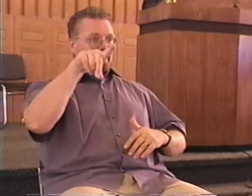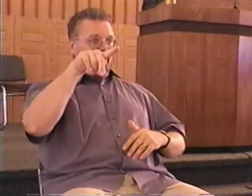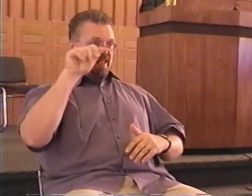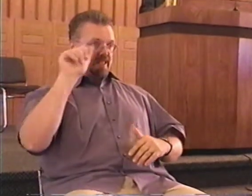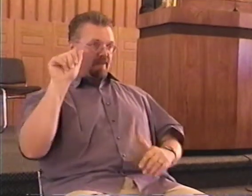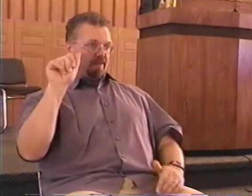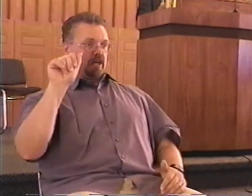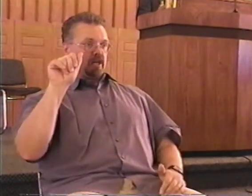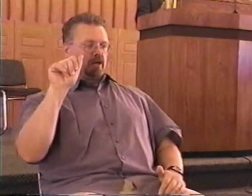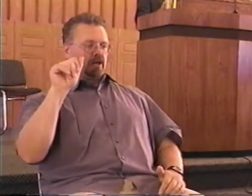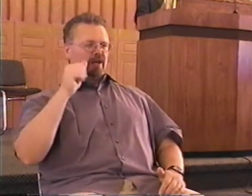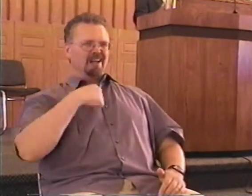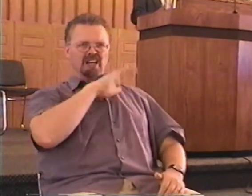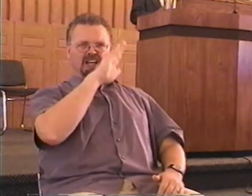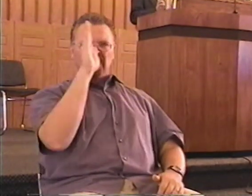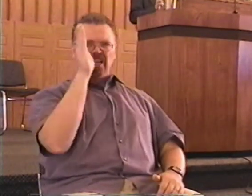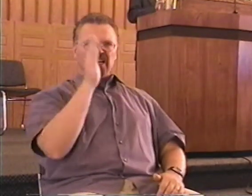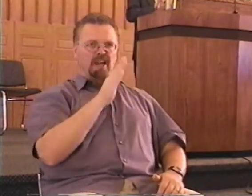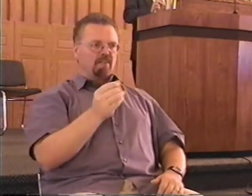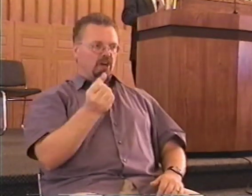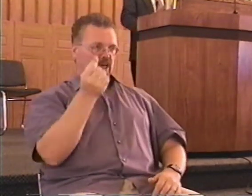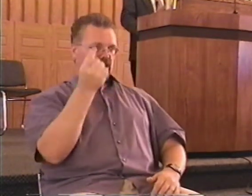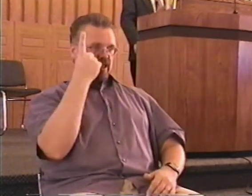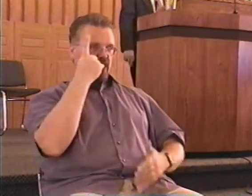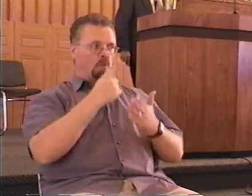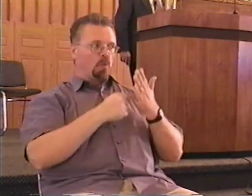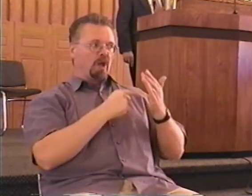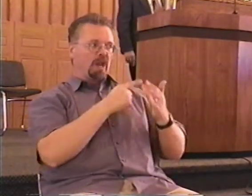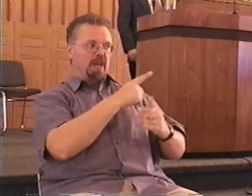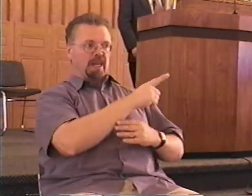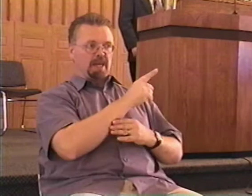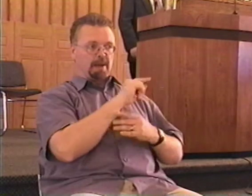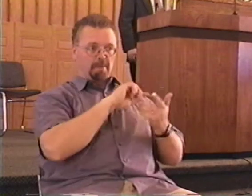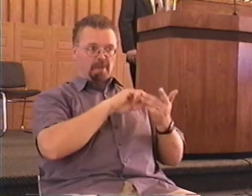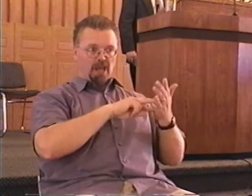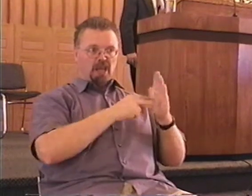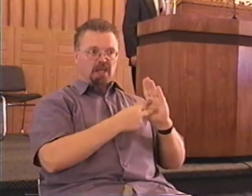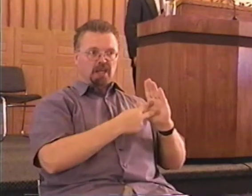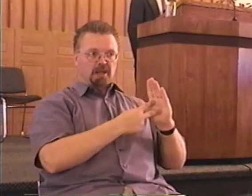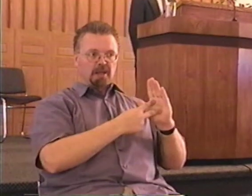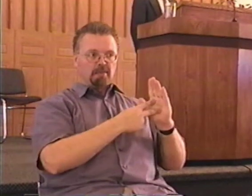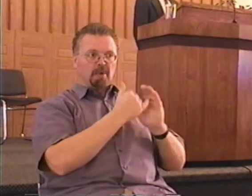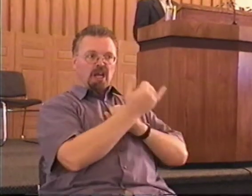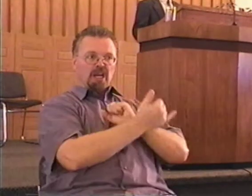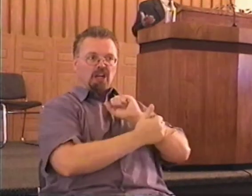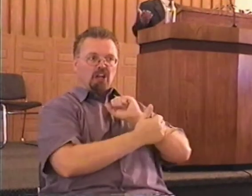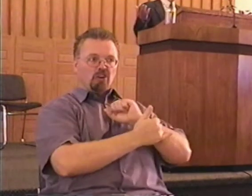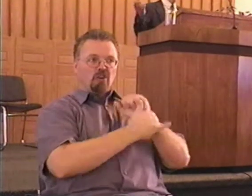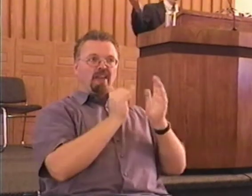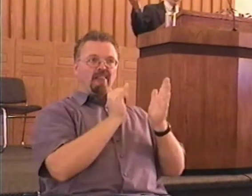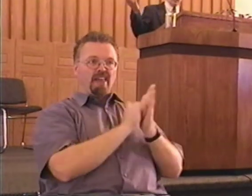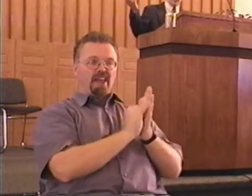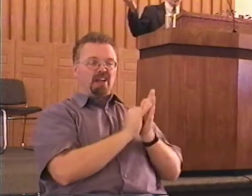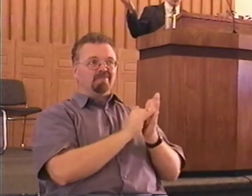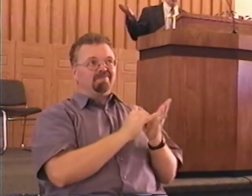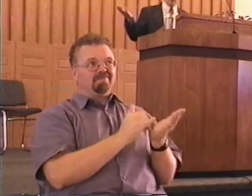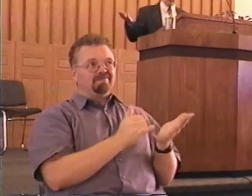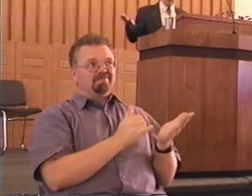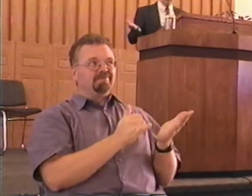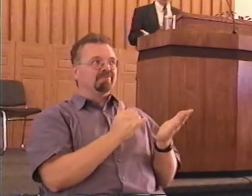been able to understand what he meant by a country where I could